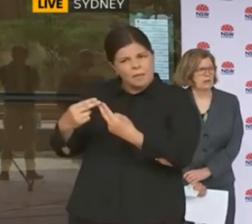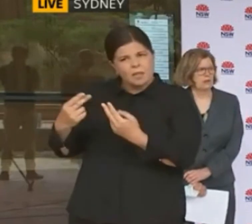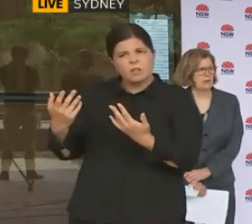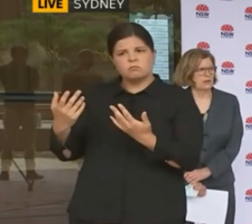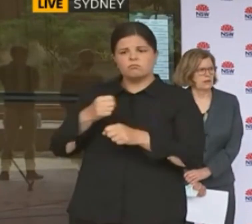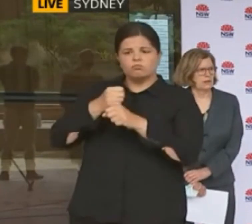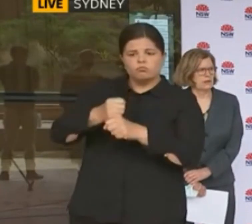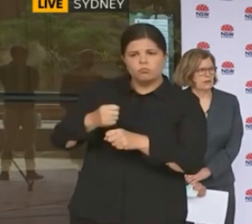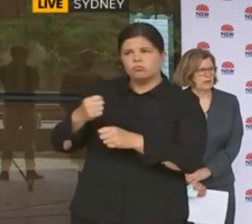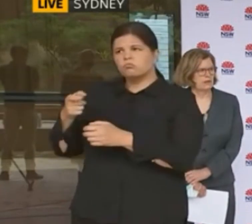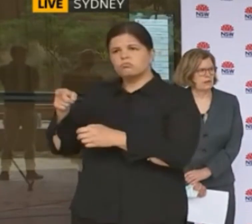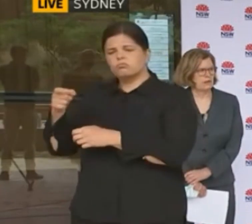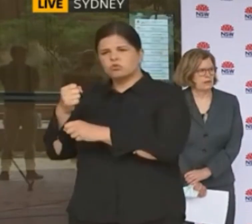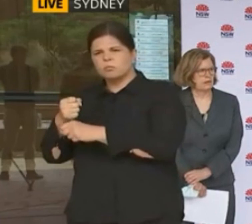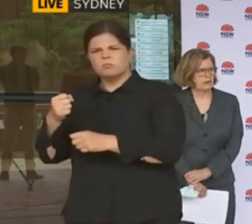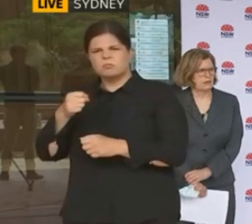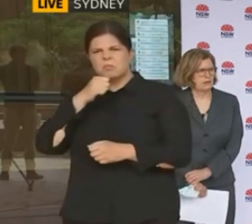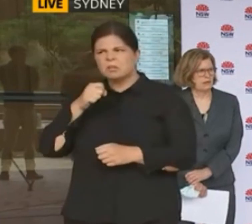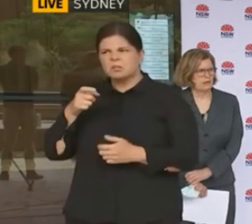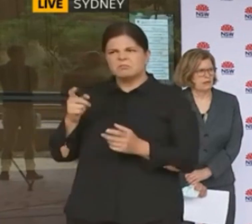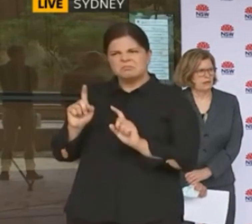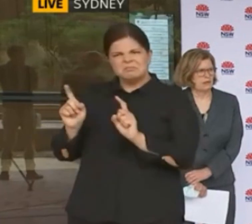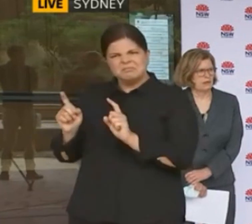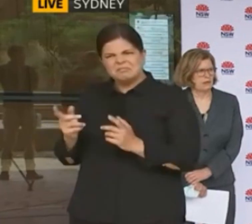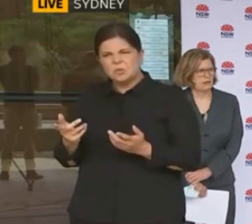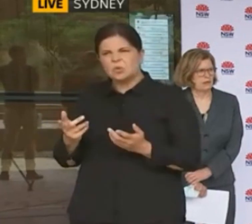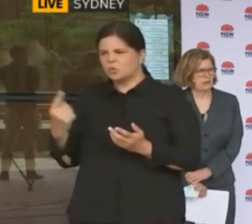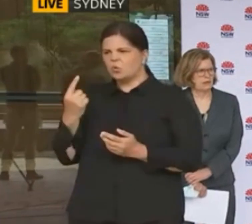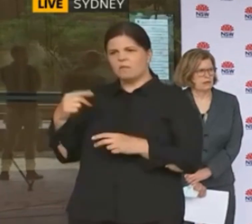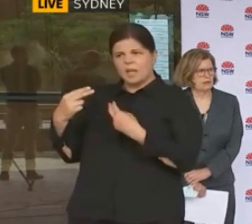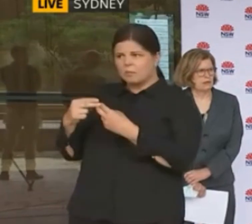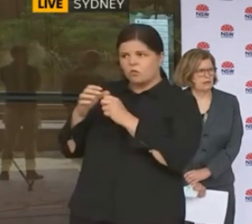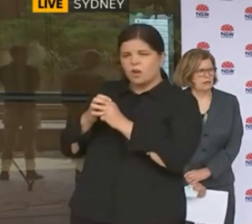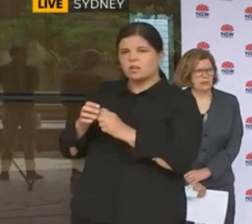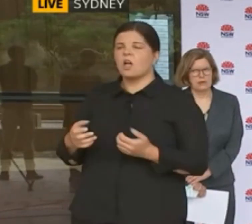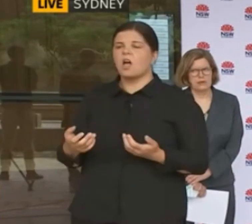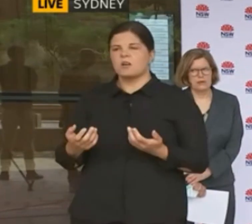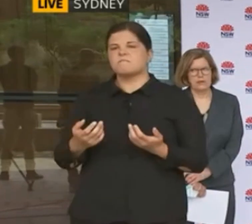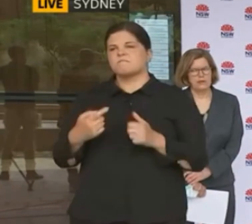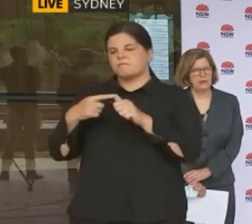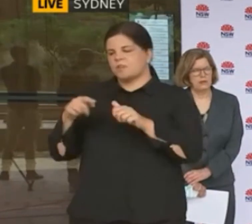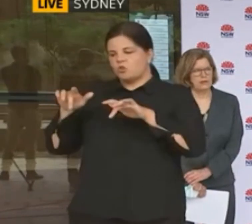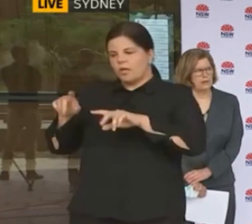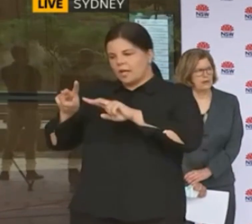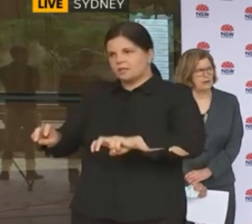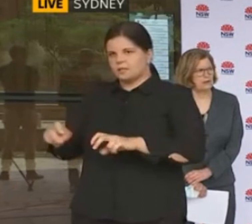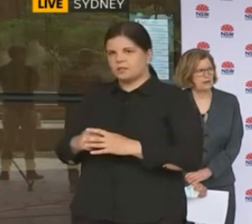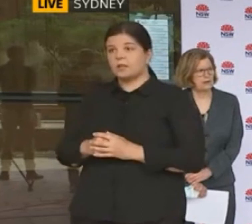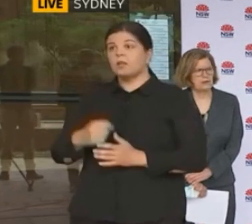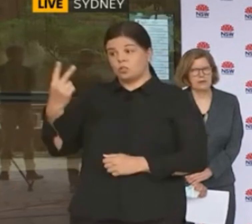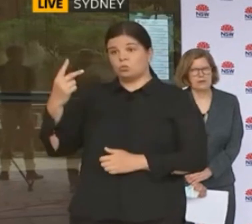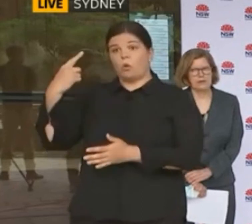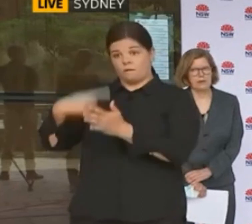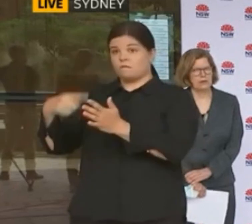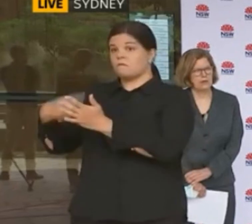broader guests? Who was involved in breaking those rules? That's currently under investigation. There's been 12 infringement notices that have been issued at this point. There will